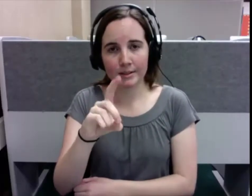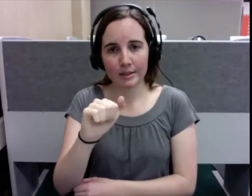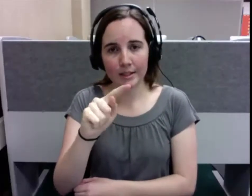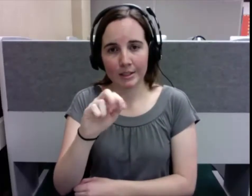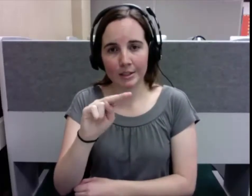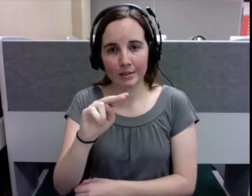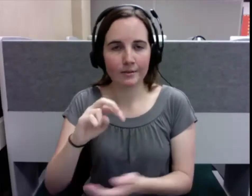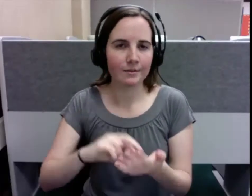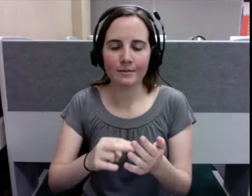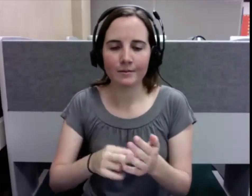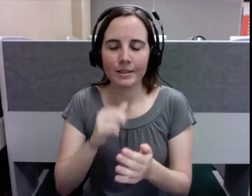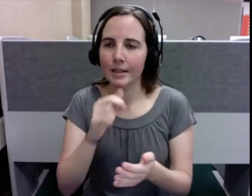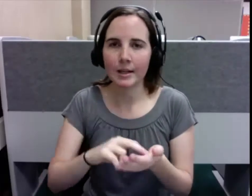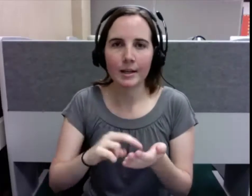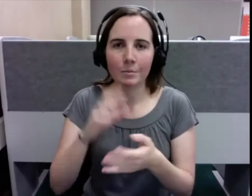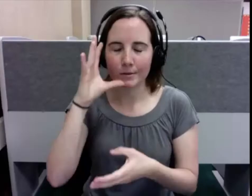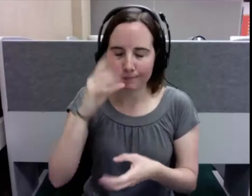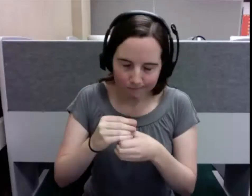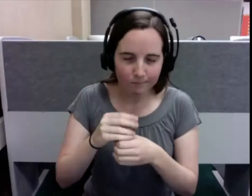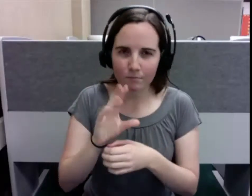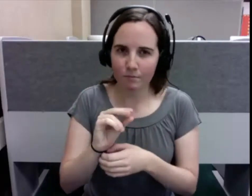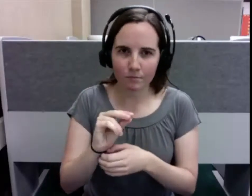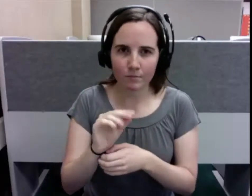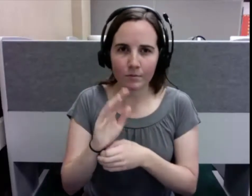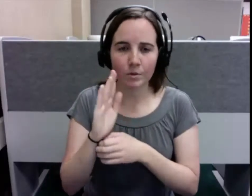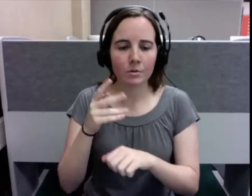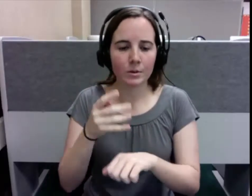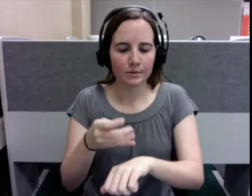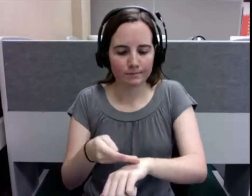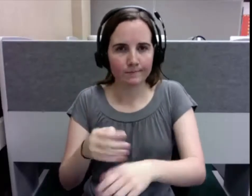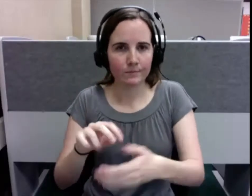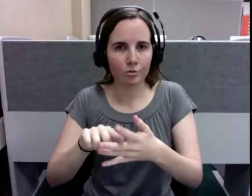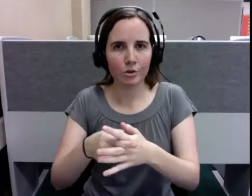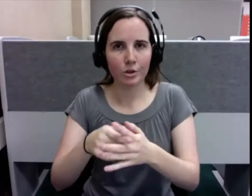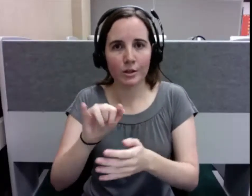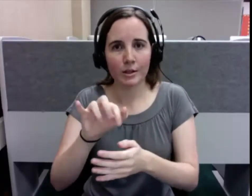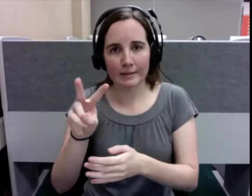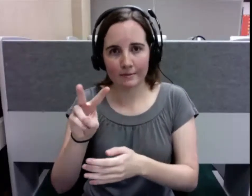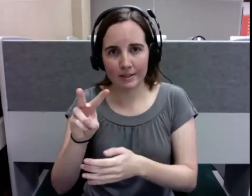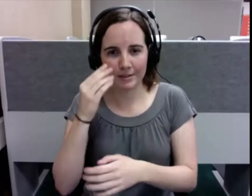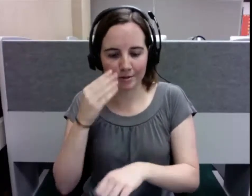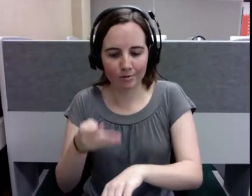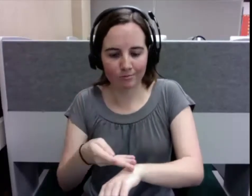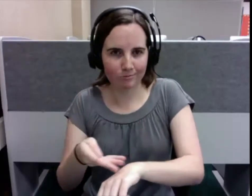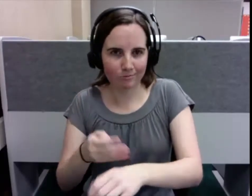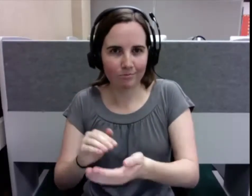We'll insert a small catheter into your vein, which will be the avenue the doctor uses to give you sedation.